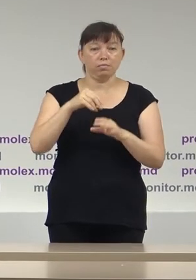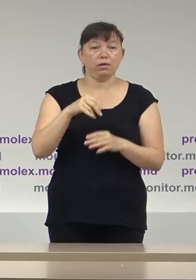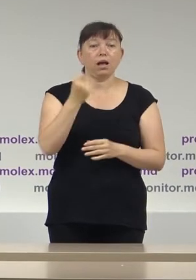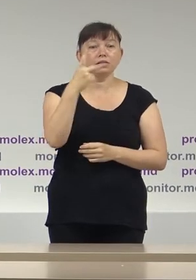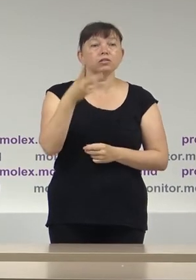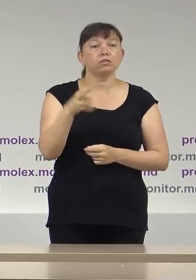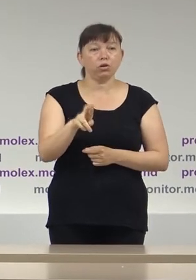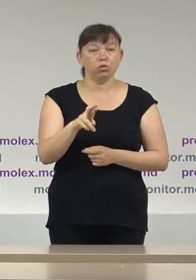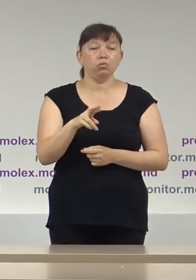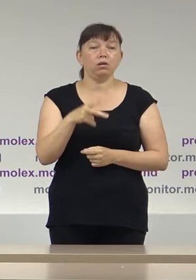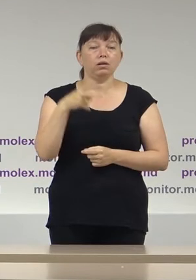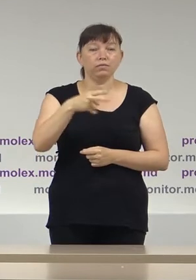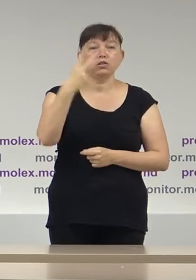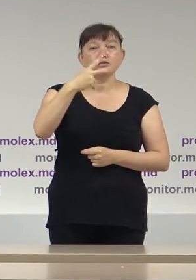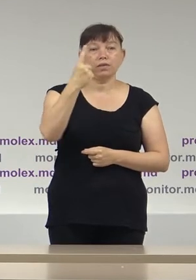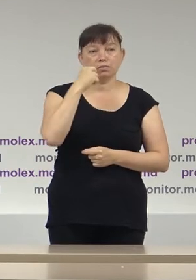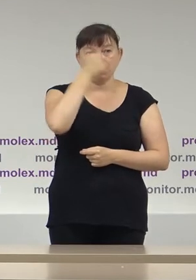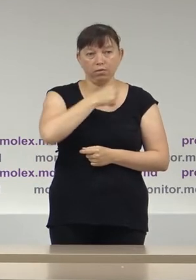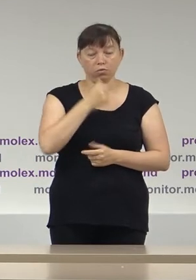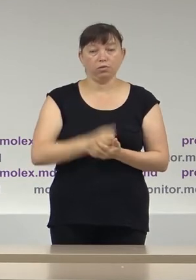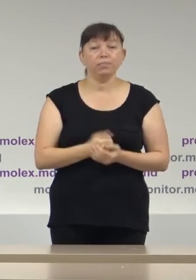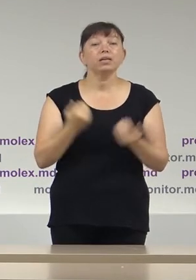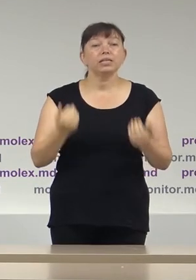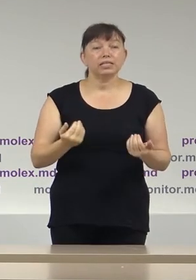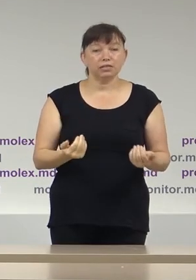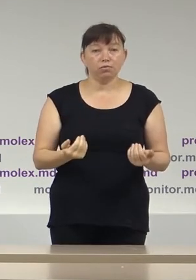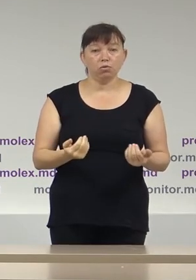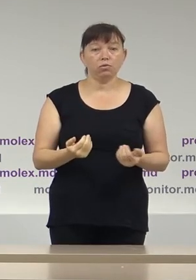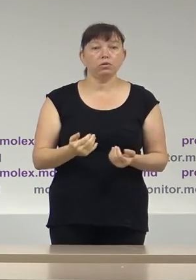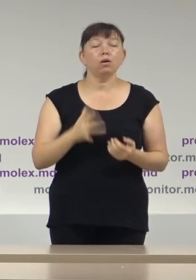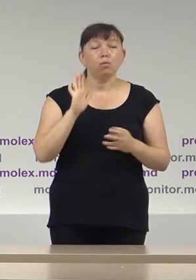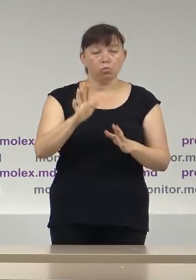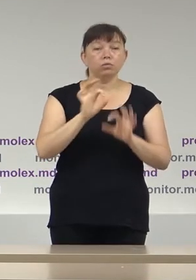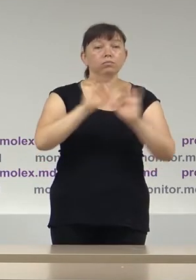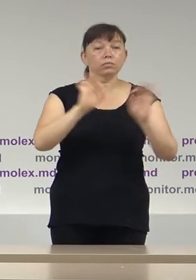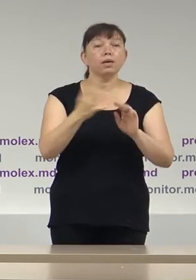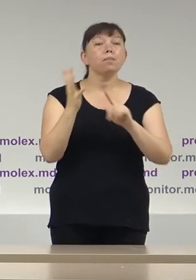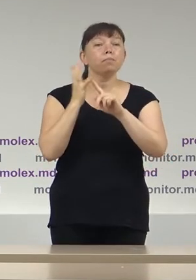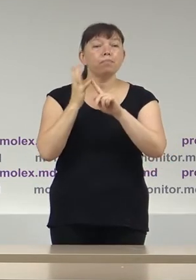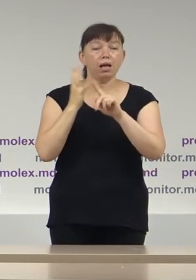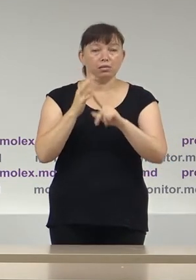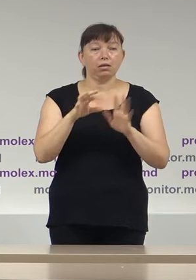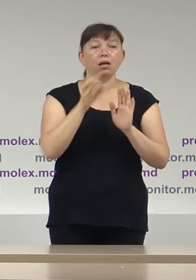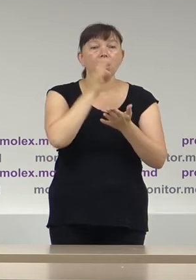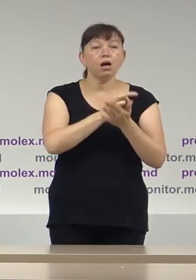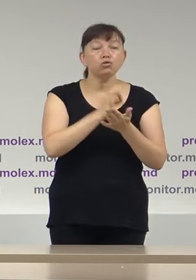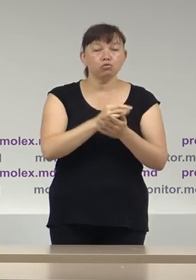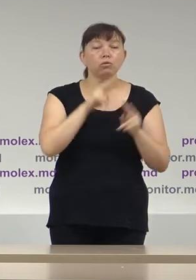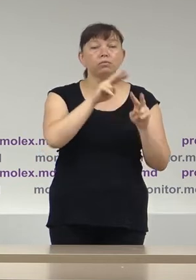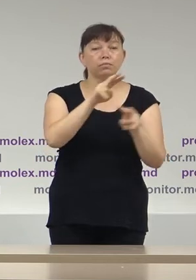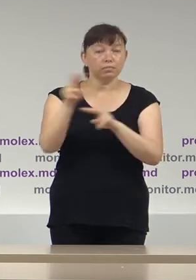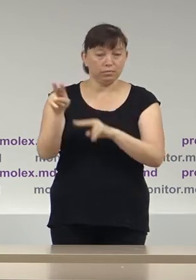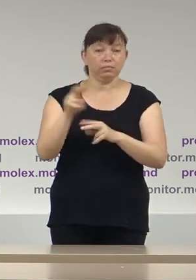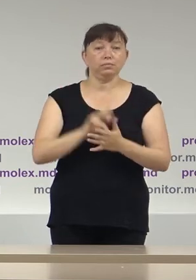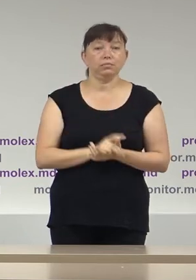Association, head of observation mission at Promo-LEX for the election of 11th July 2021. Today we will present